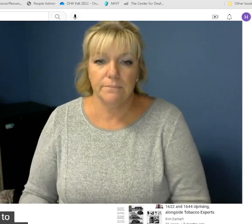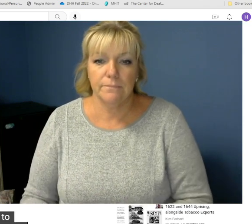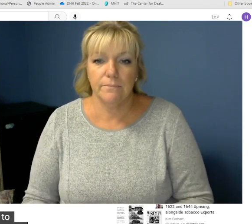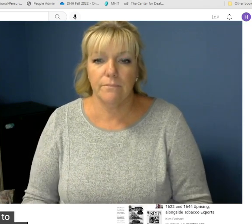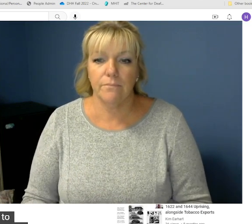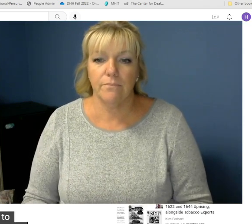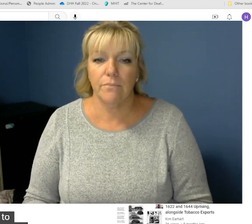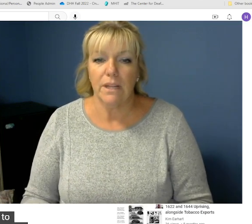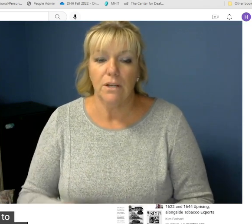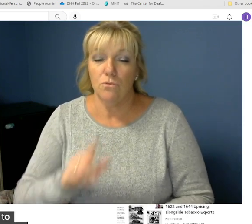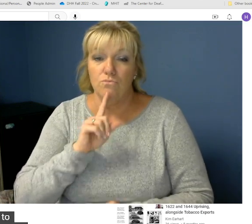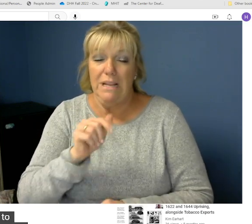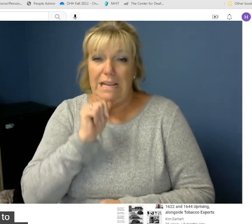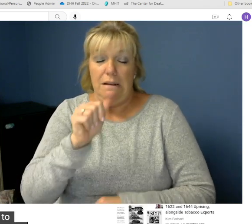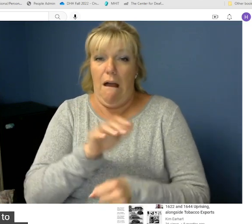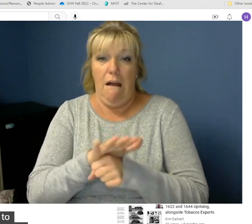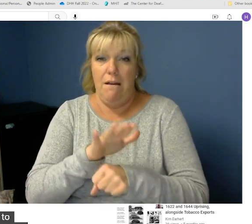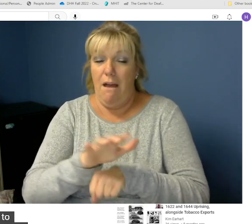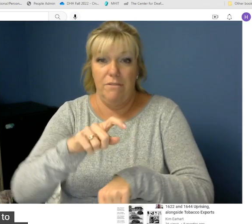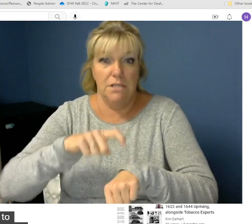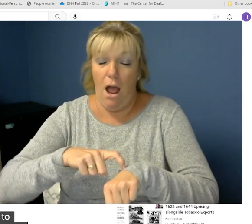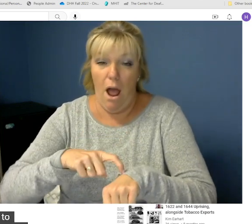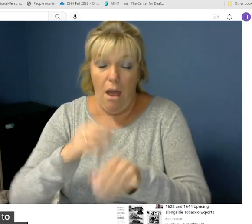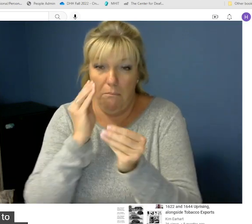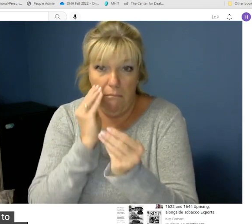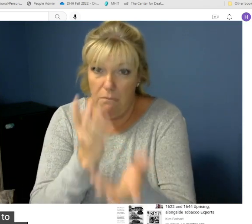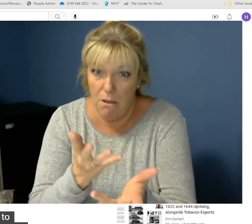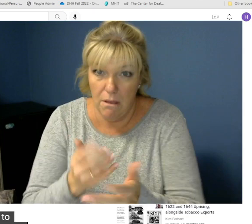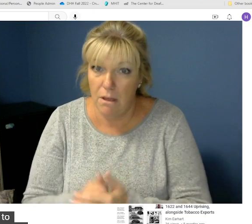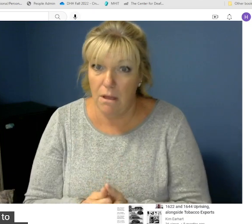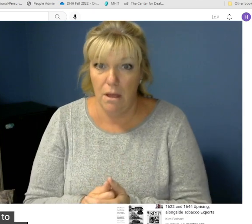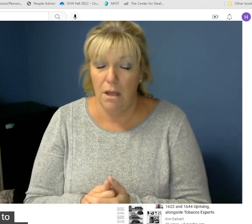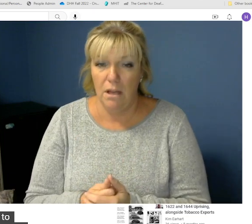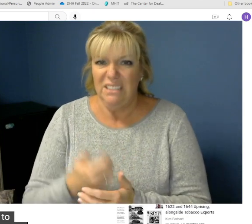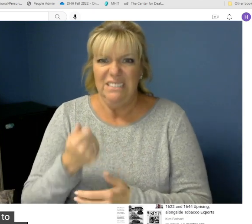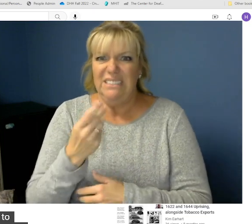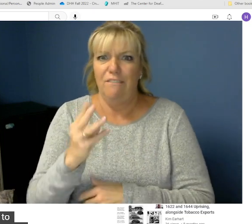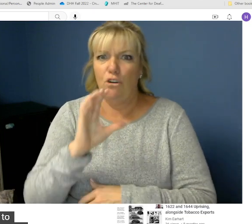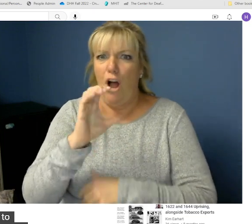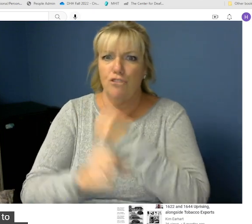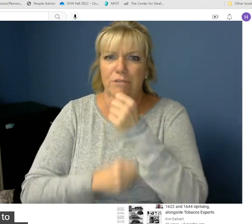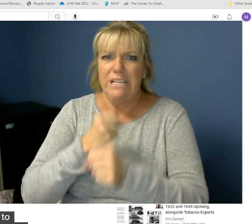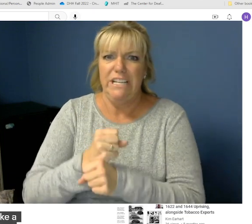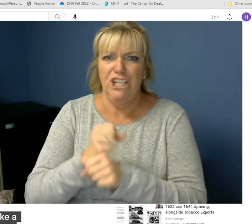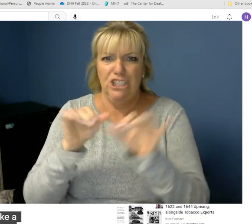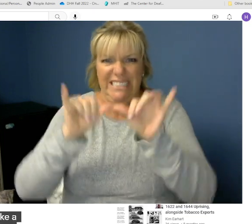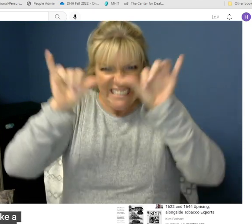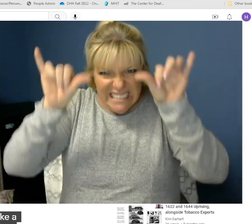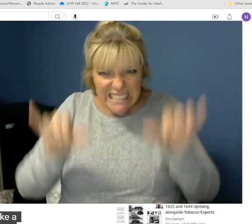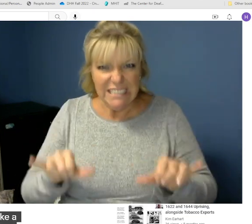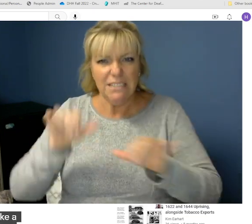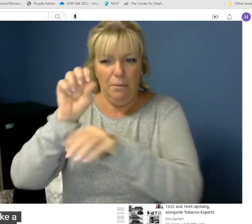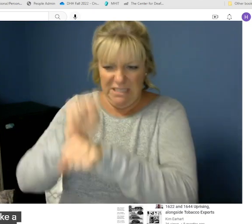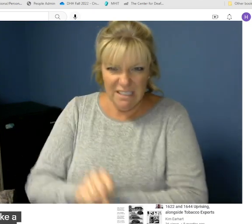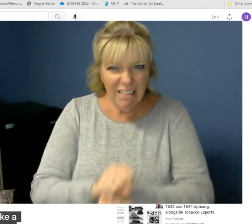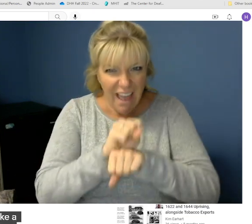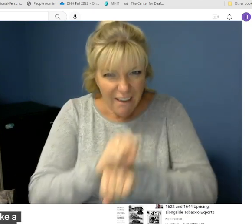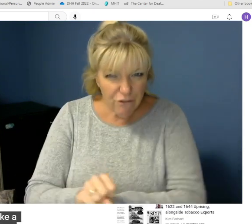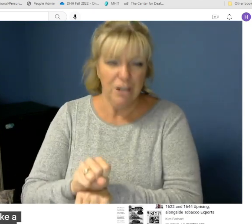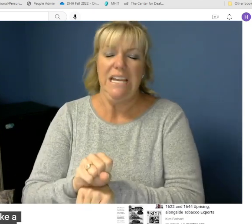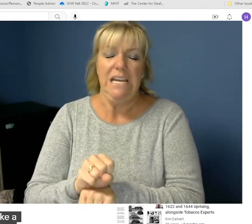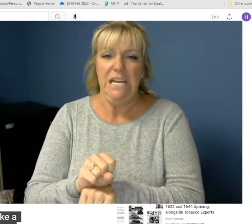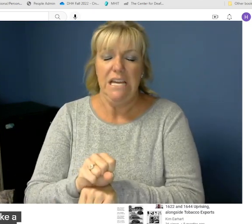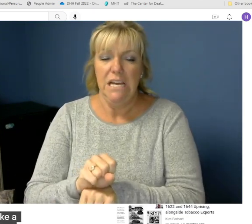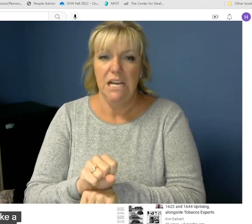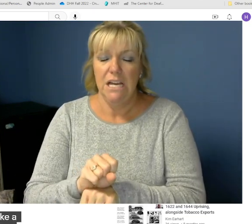this isn't enough time. We can't try to fix hundreds and hundreds and hundreds of years of broken